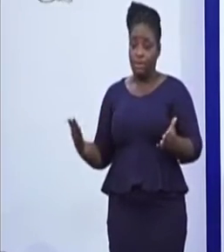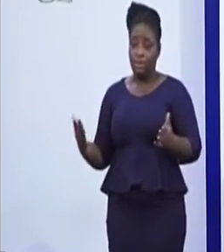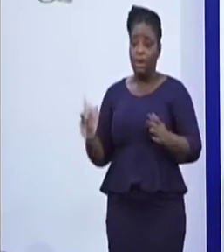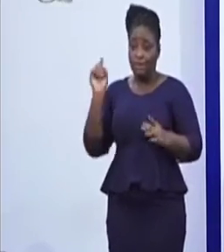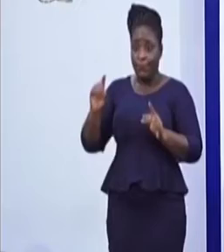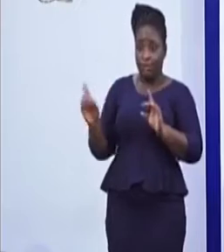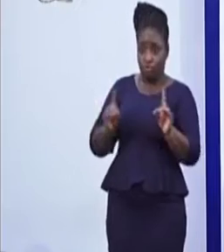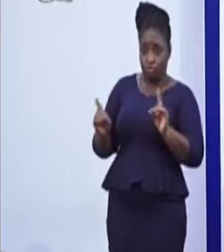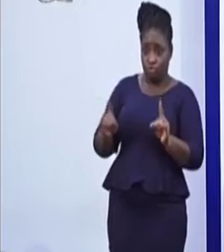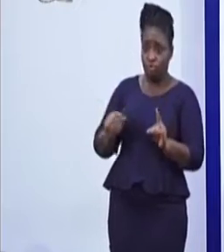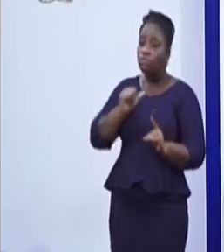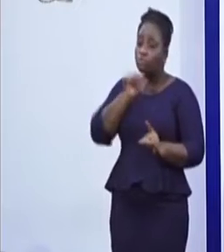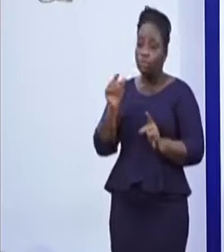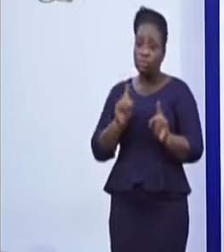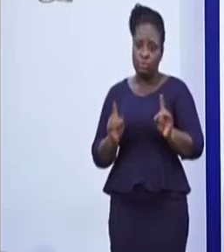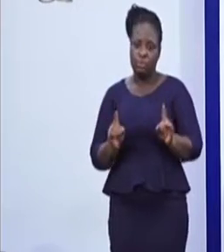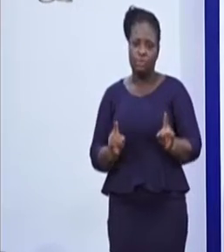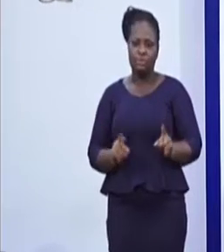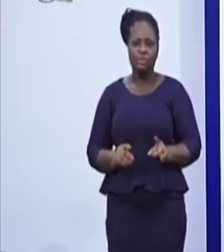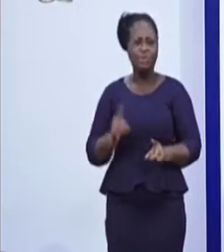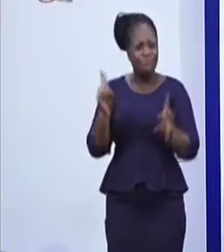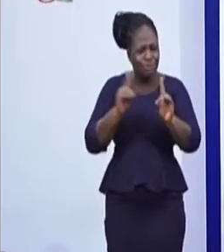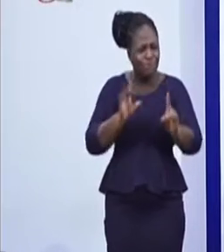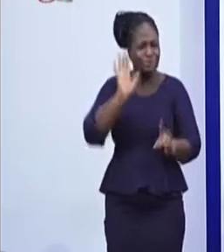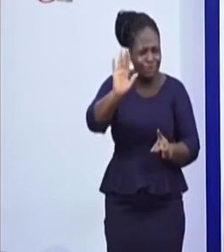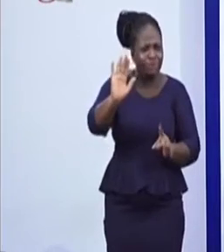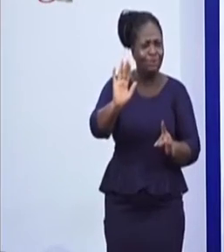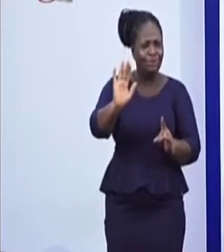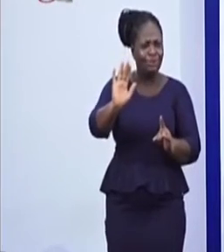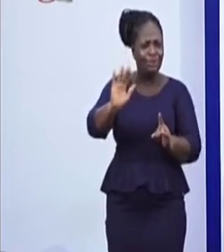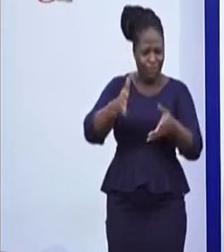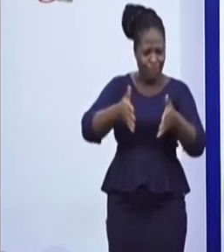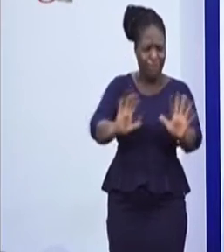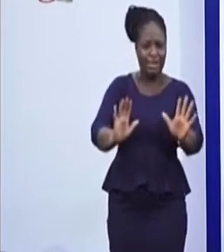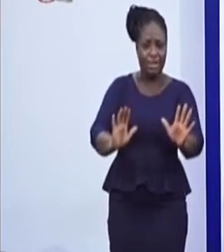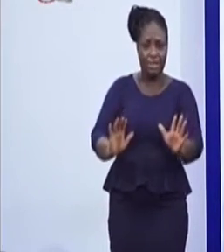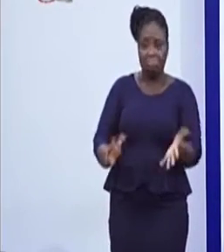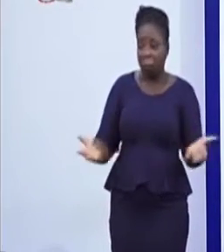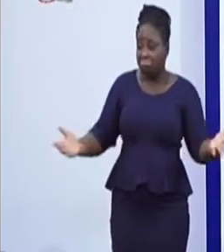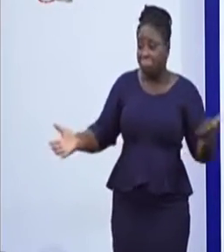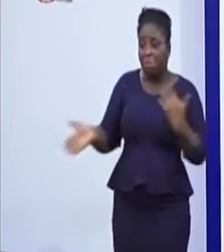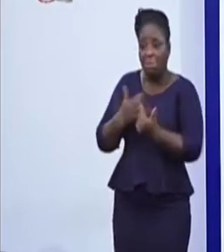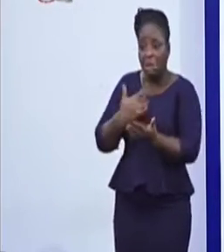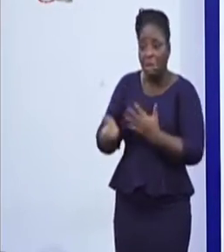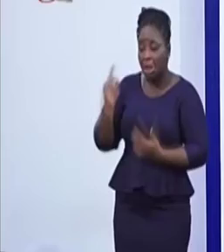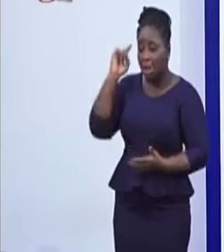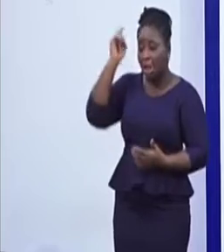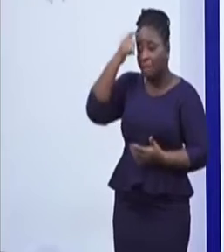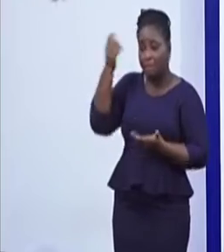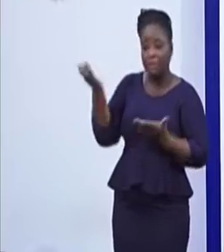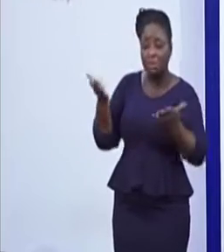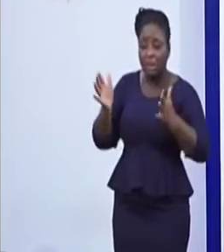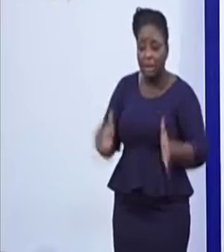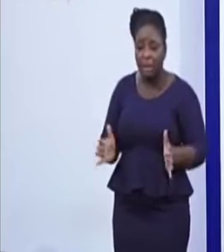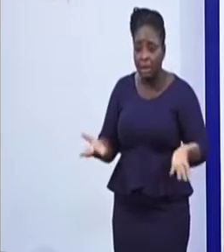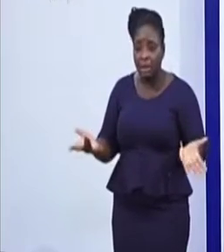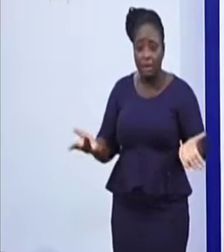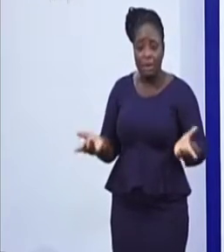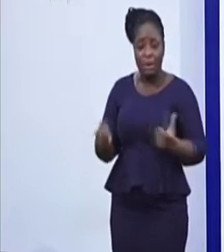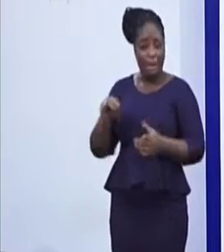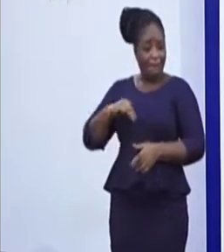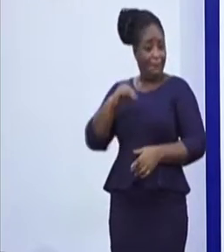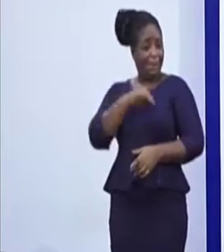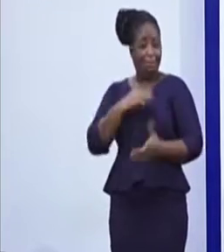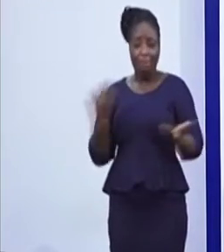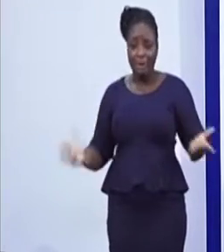don'ts we can do. Do your part. We all have a role, whether you are in government, whether you are a civil society member,